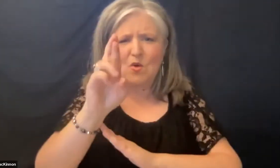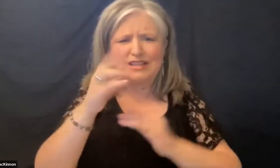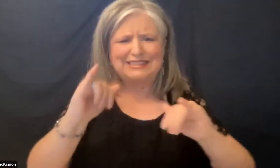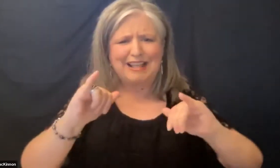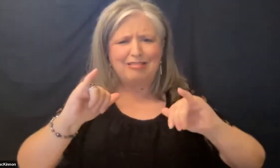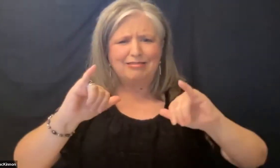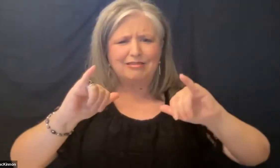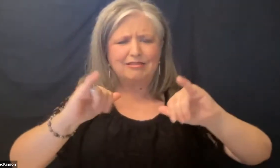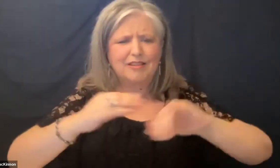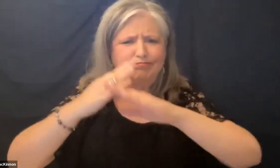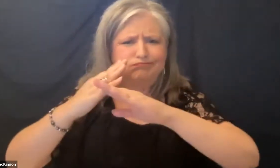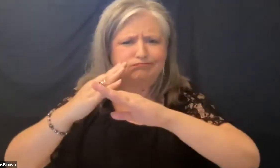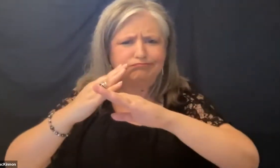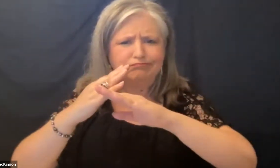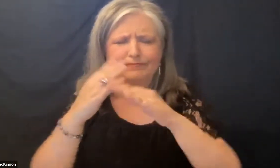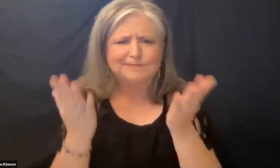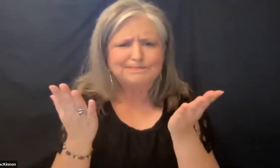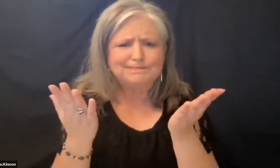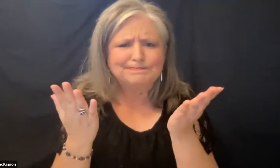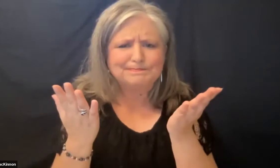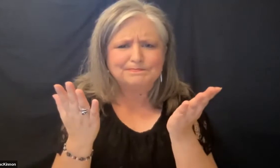Are we thriving? Or are we still struggling?